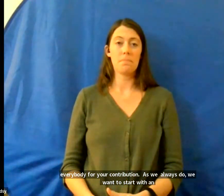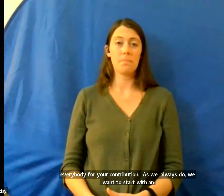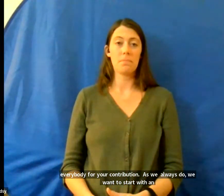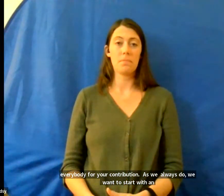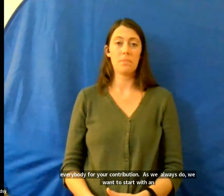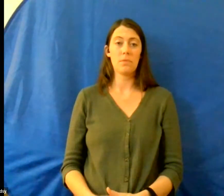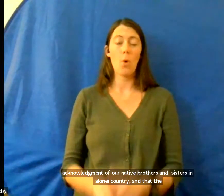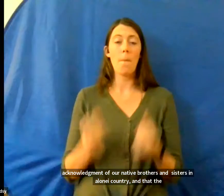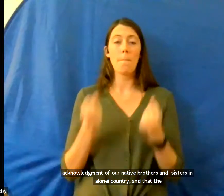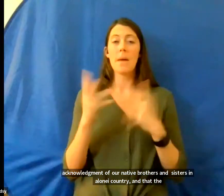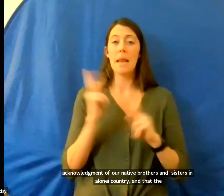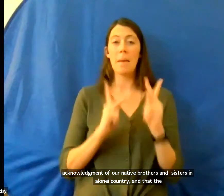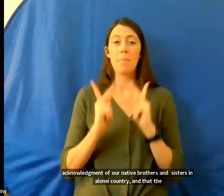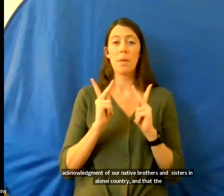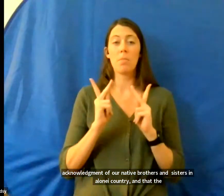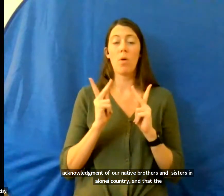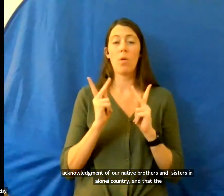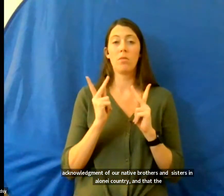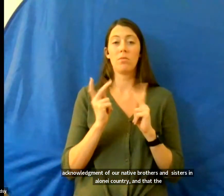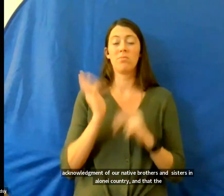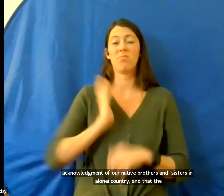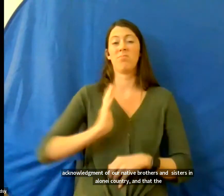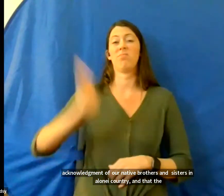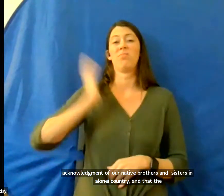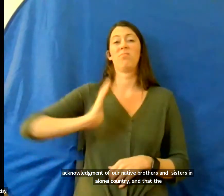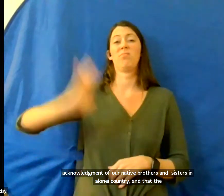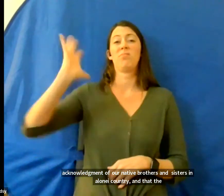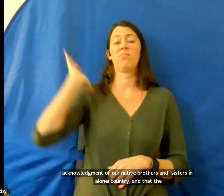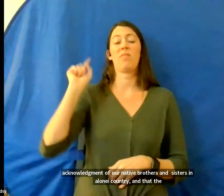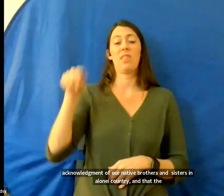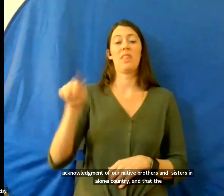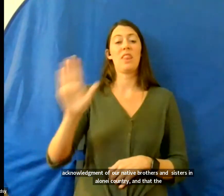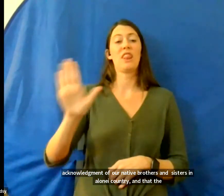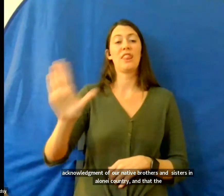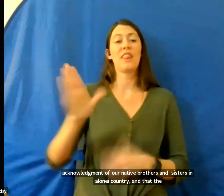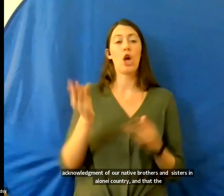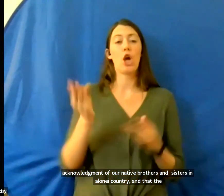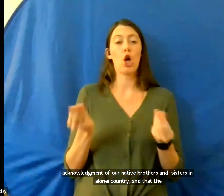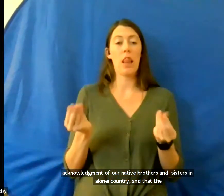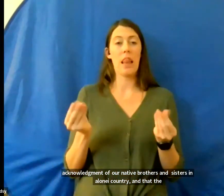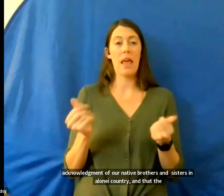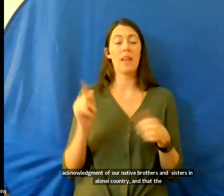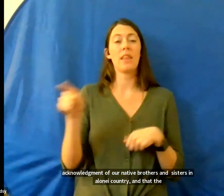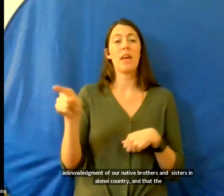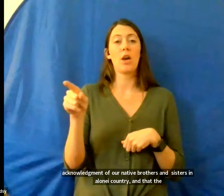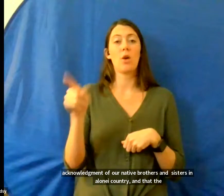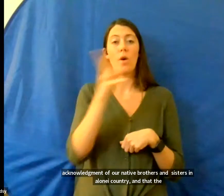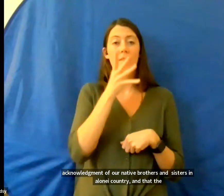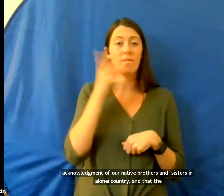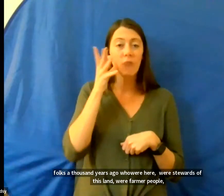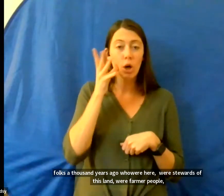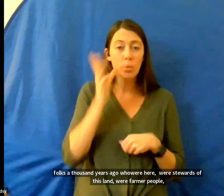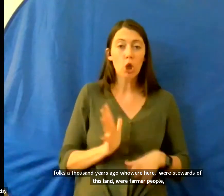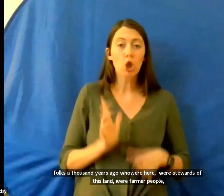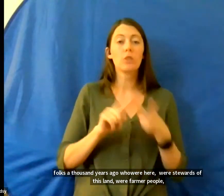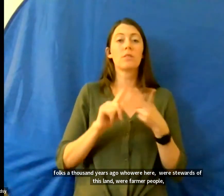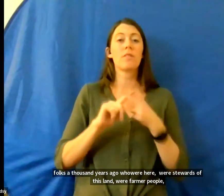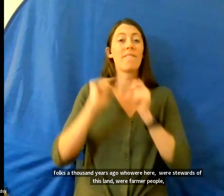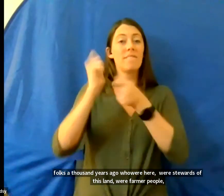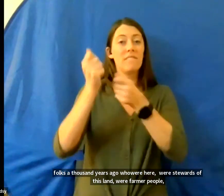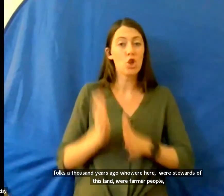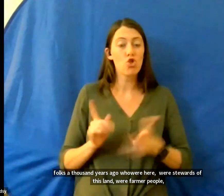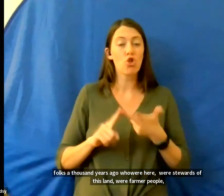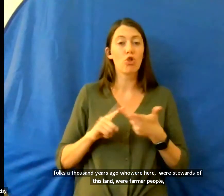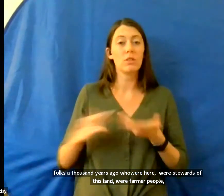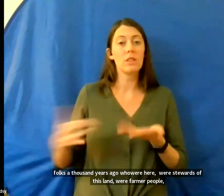years ago who were here were stewards of this land, were farmer people, fisher people, gatherers, and had